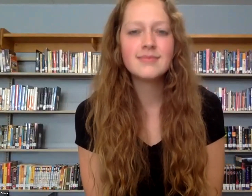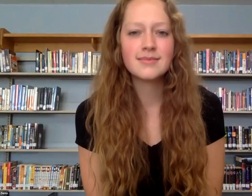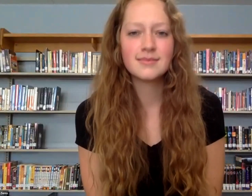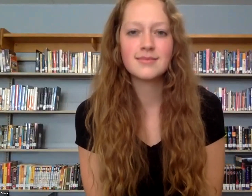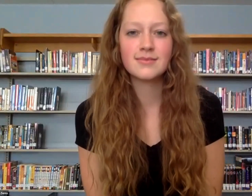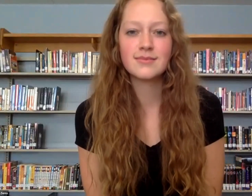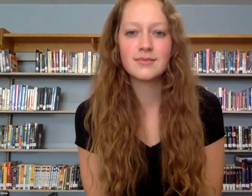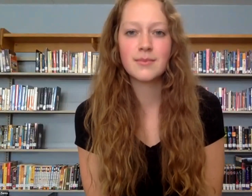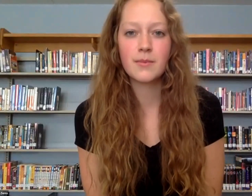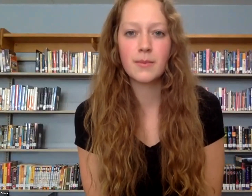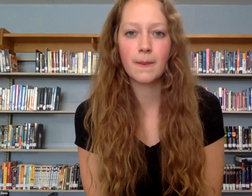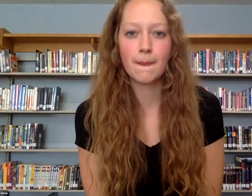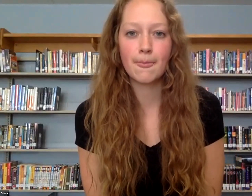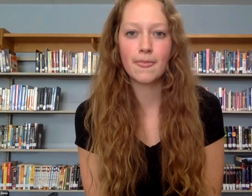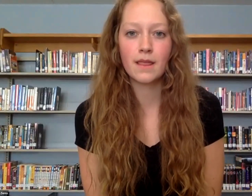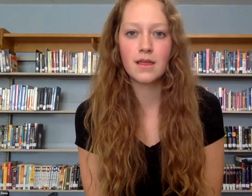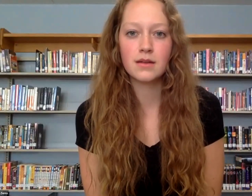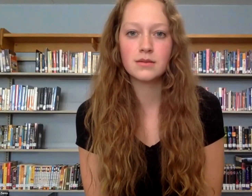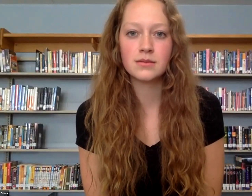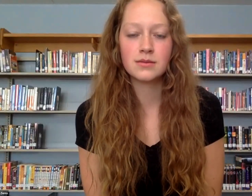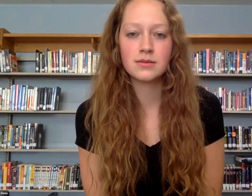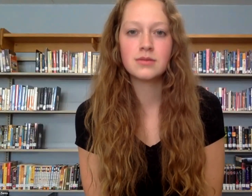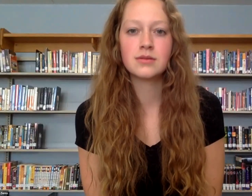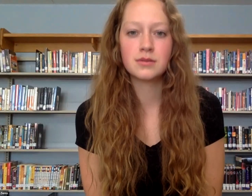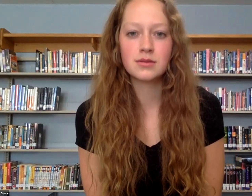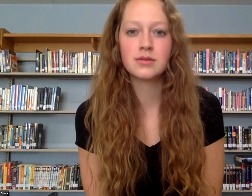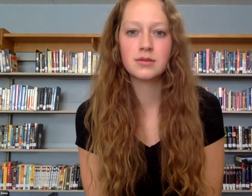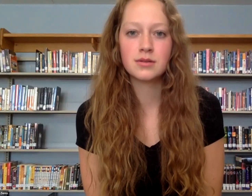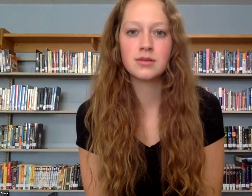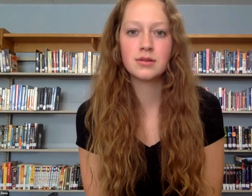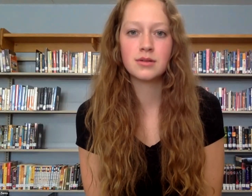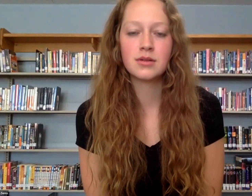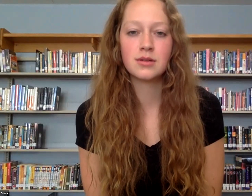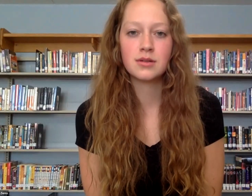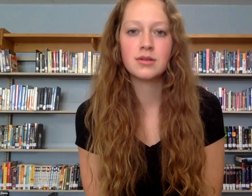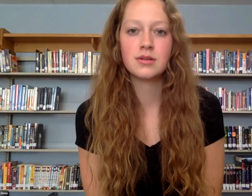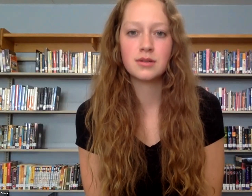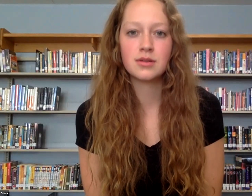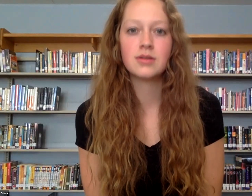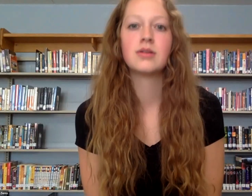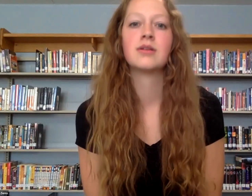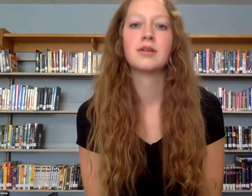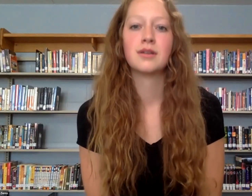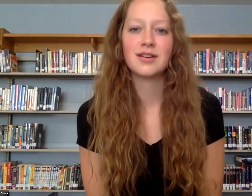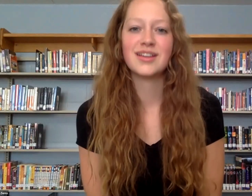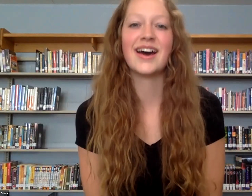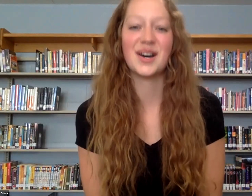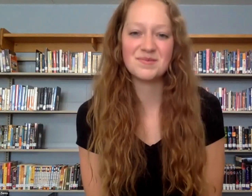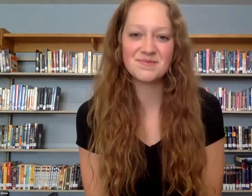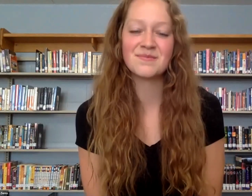that the things you're showing us now are easier than trying to remember and figure the letters out, because these make more sense to